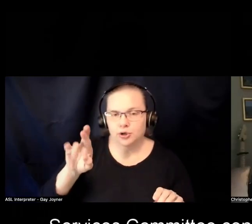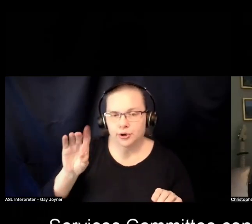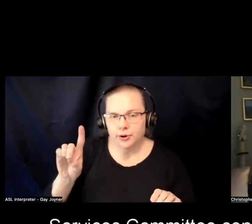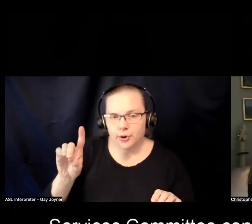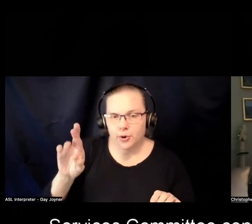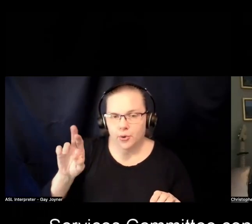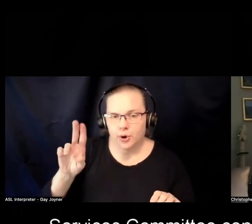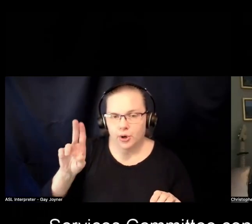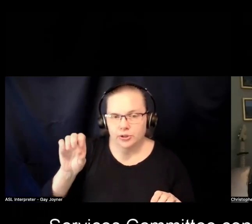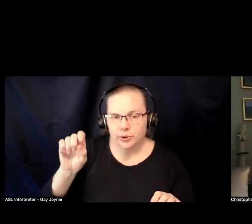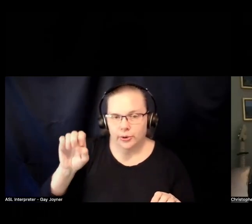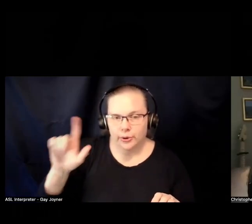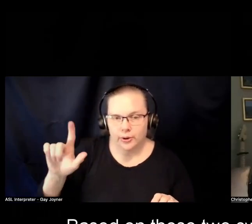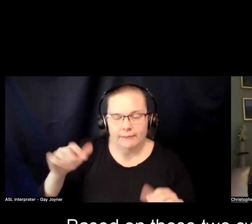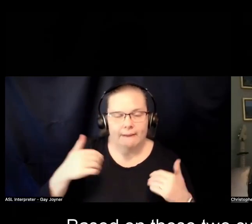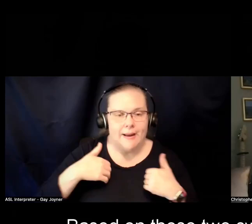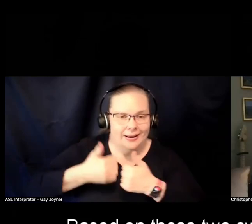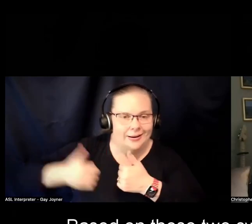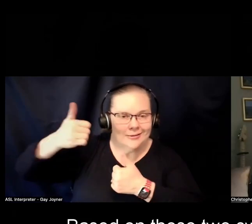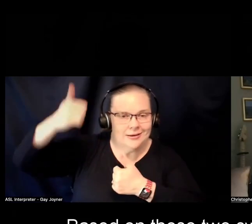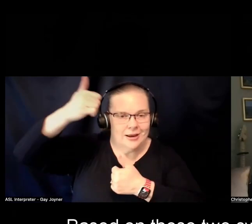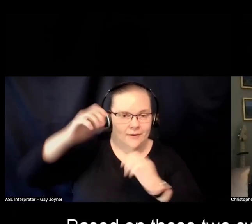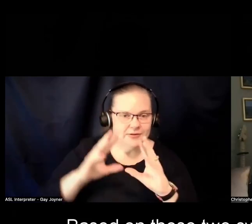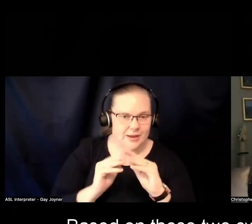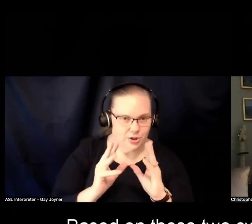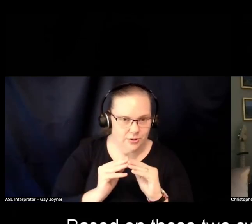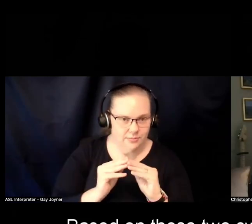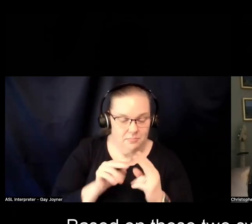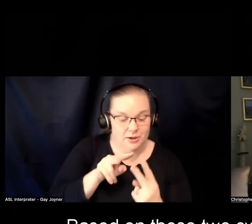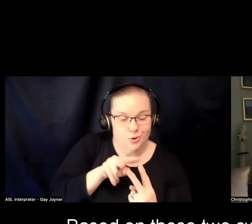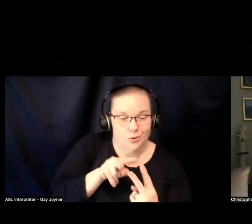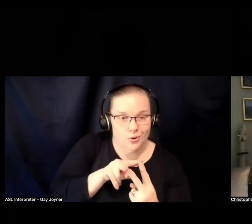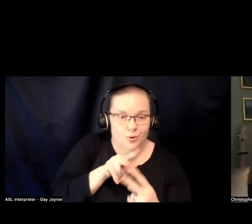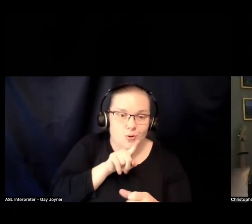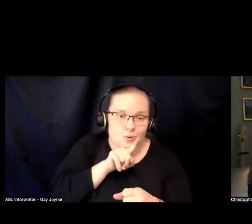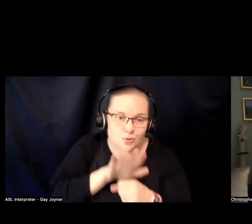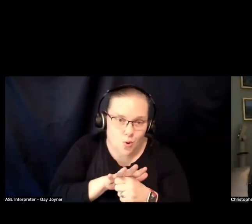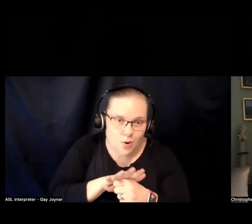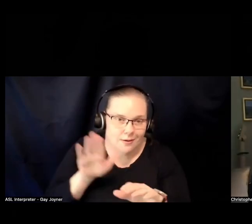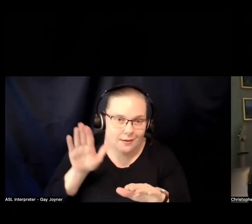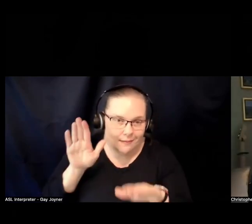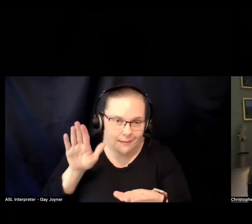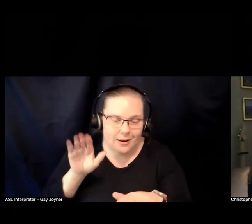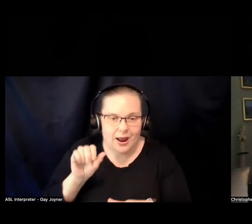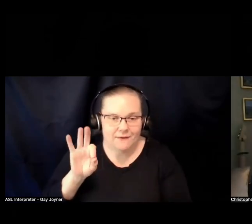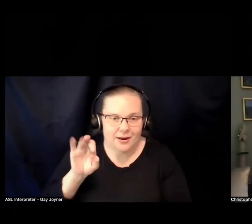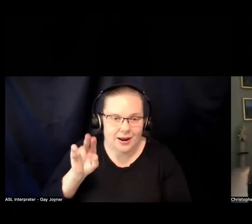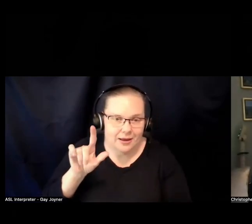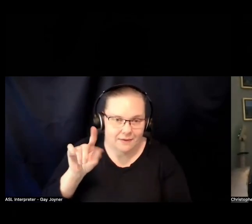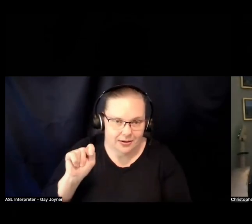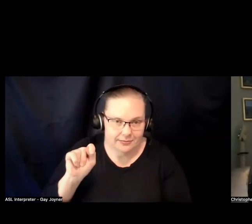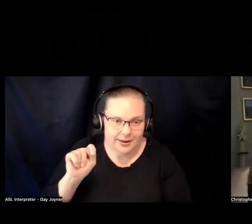Committee convened an executive session. Based on these two sworn affidavits, he had no choice but to reopen the hearings.